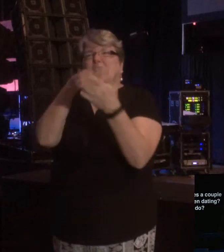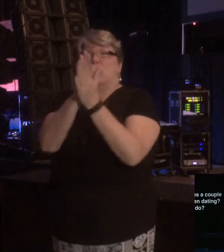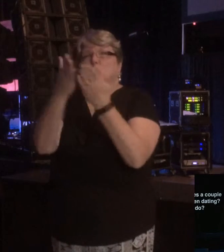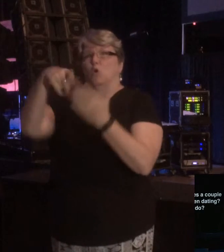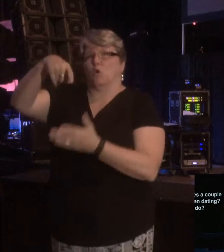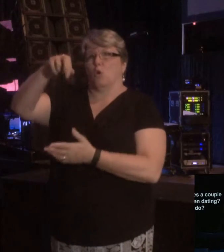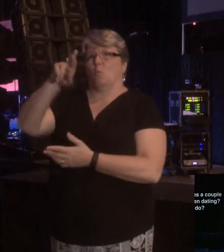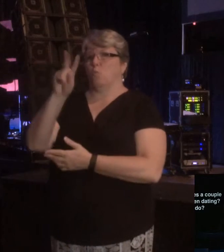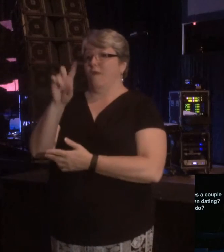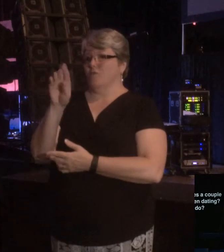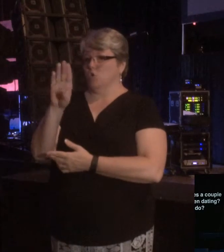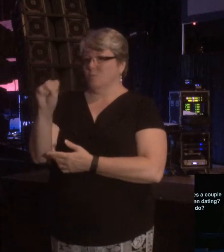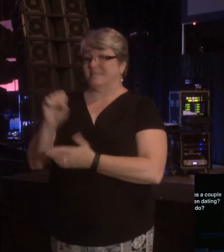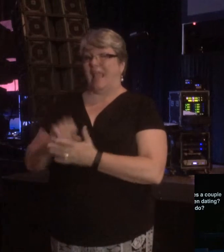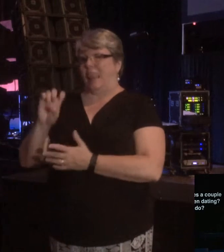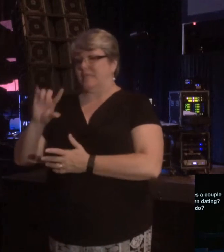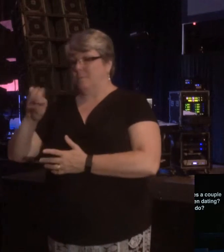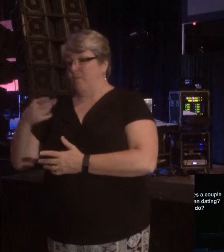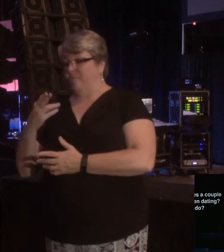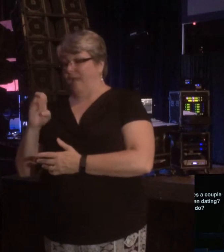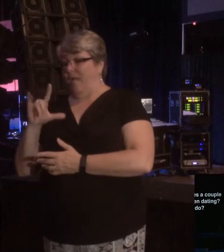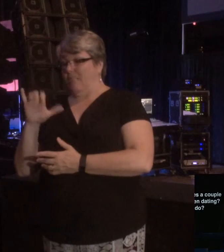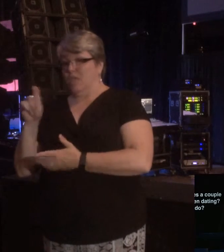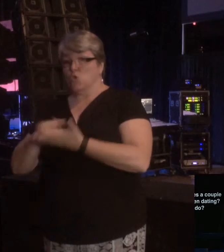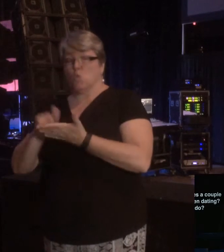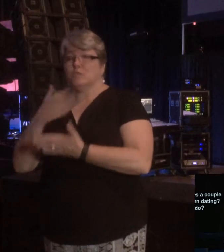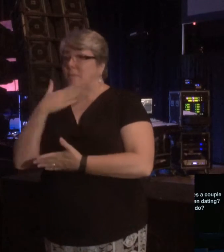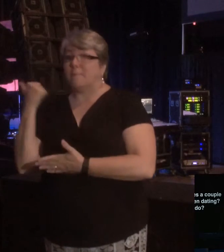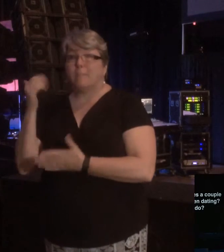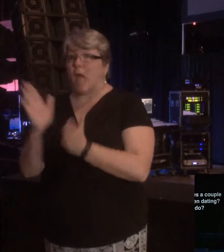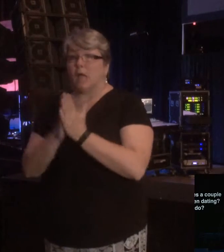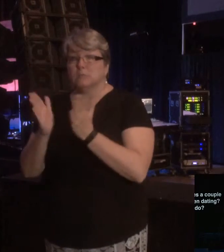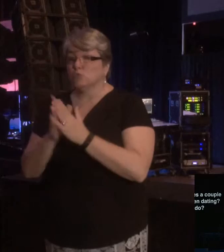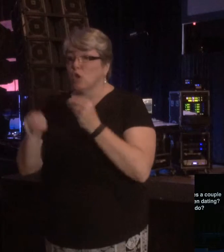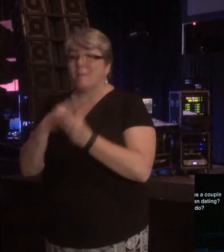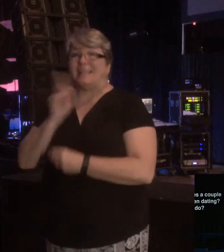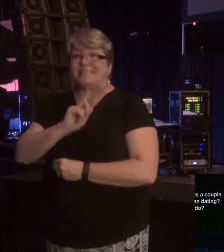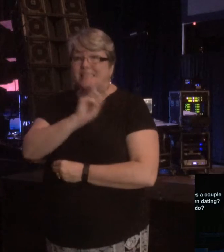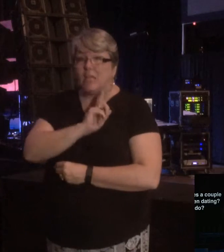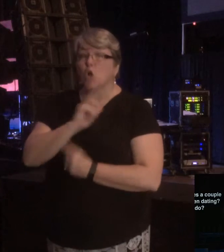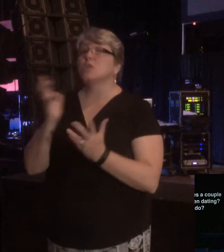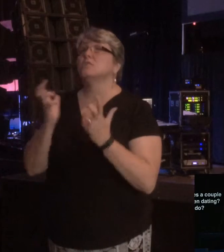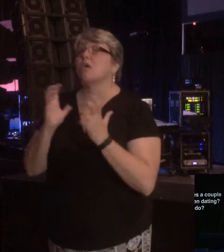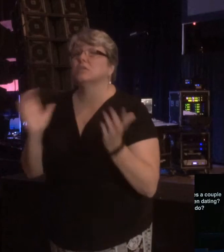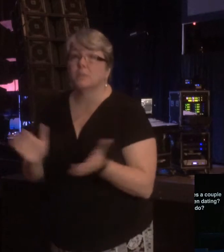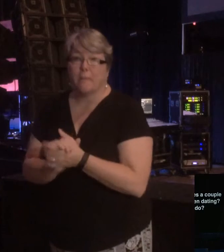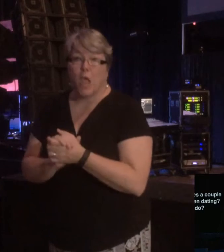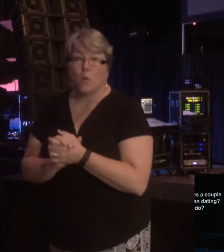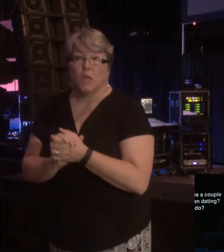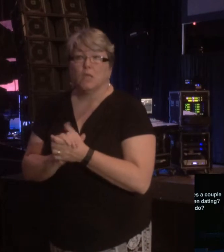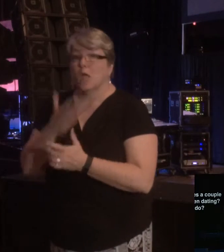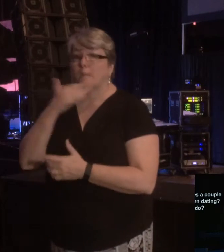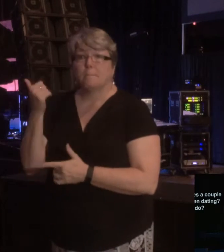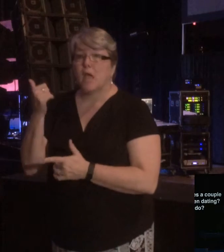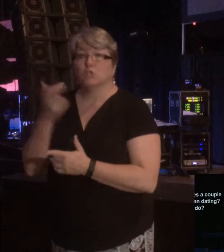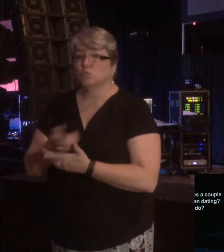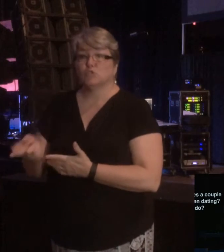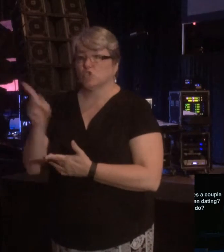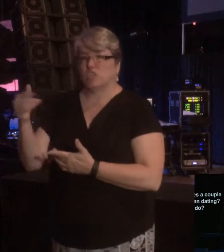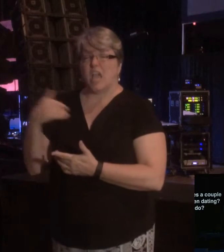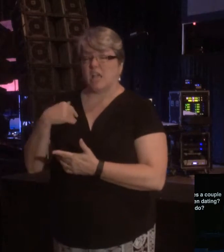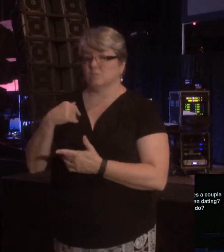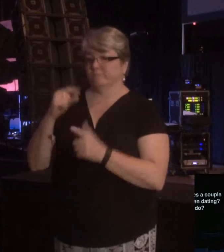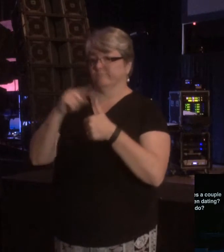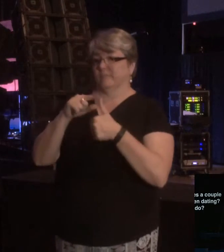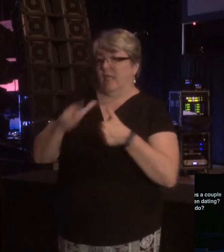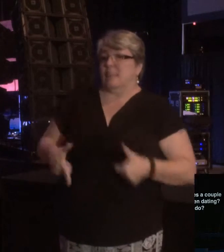in that moment. He said, that is a beautiful story, and I would like to ask you out again. And so he did, and we kept